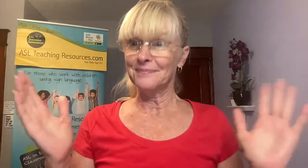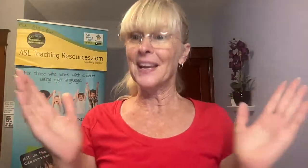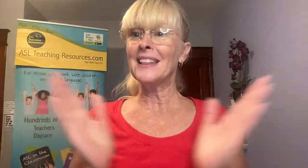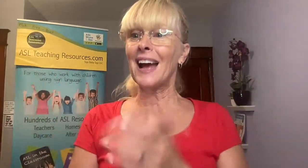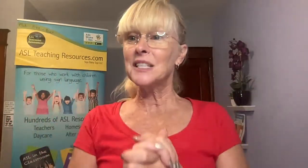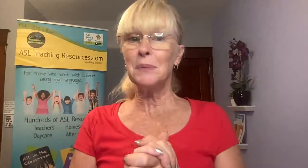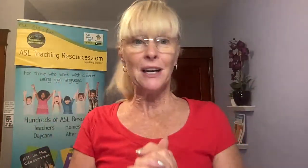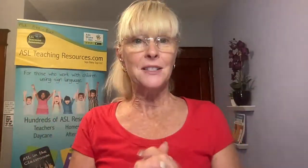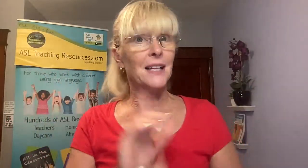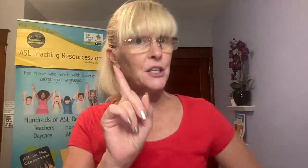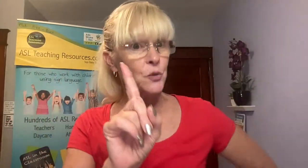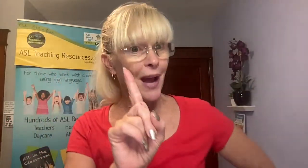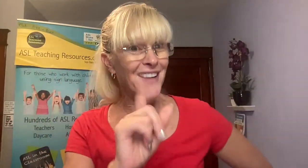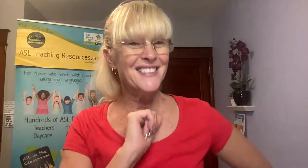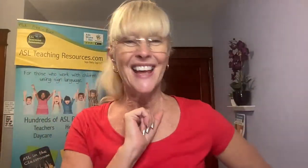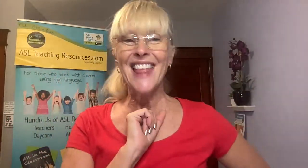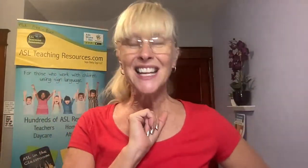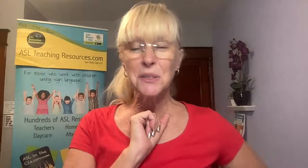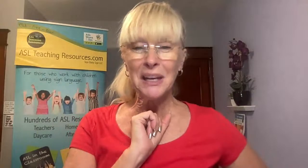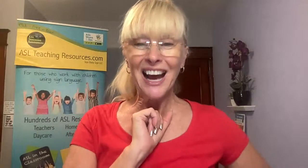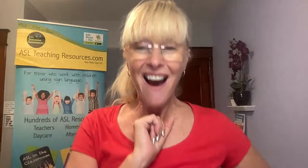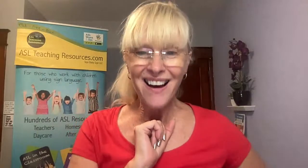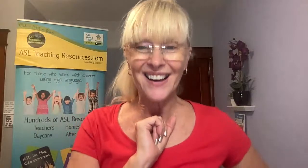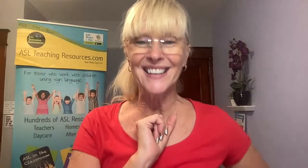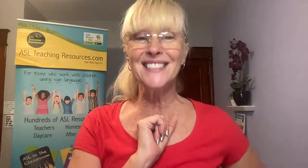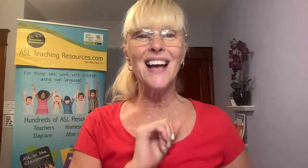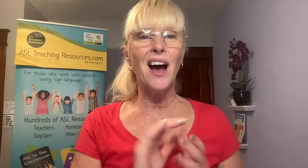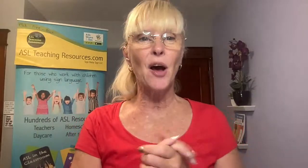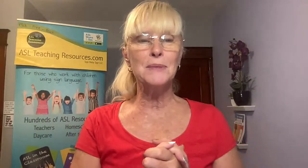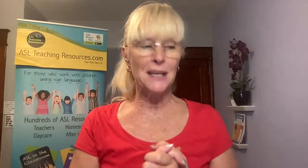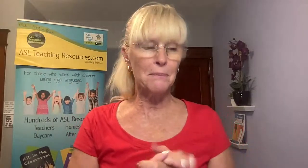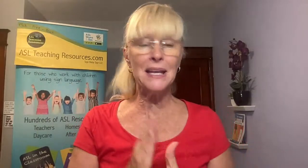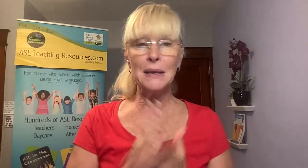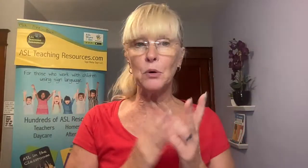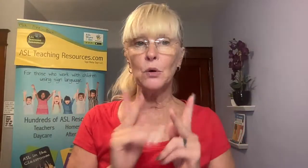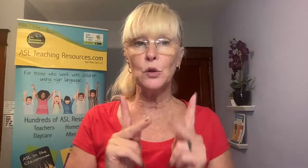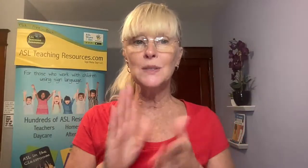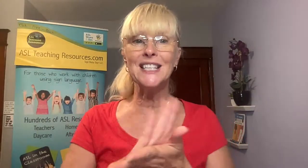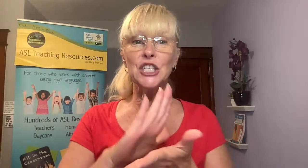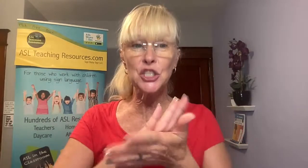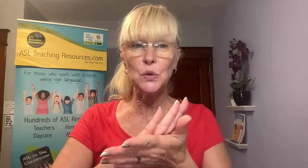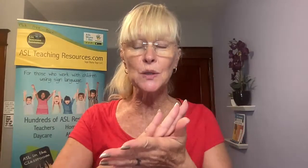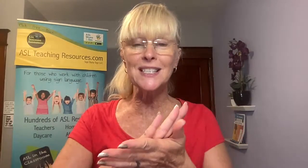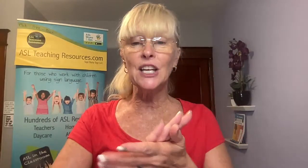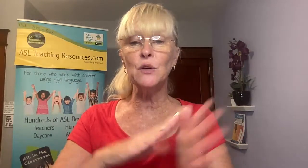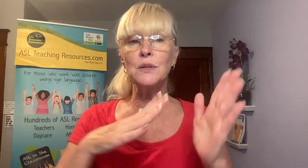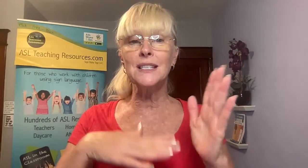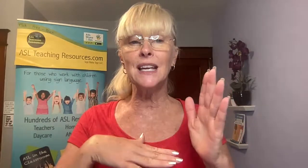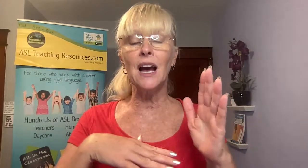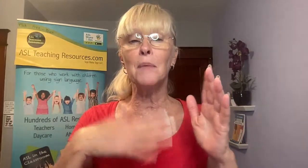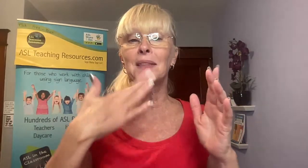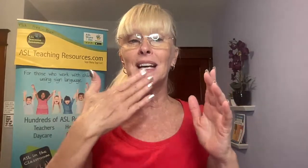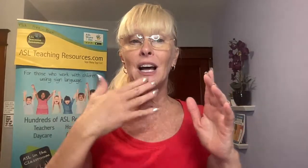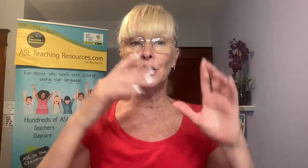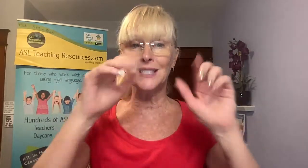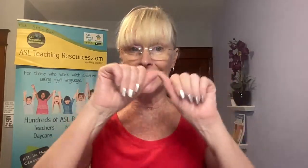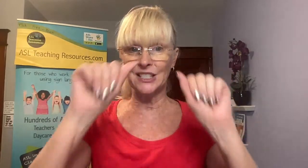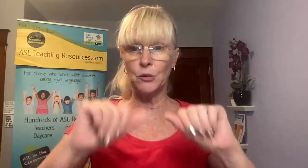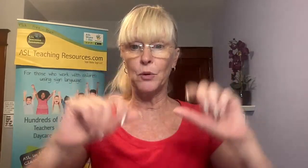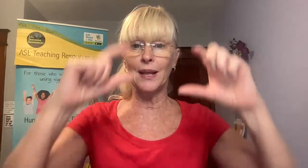And that's because, glad you asked, and that's because some people use in the schools, they use the color system where they